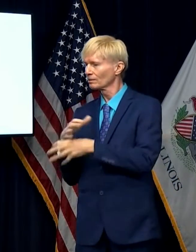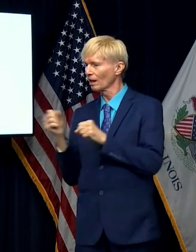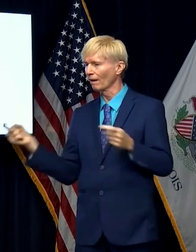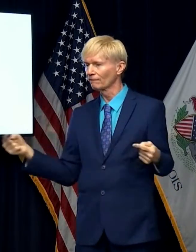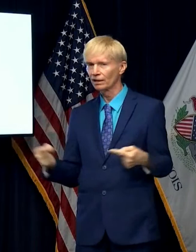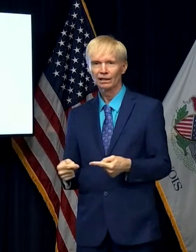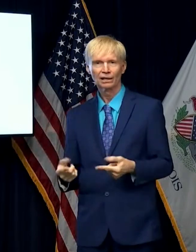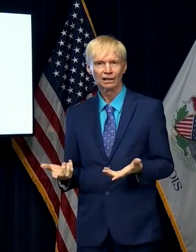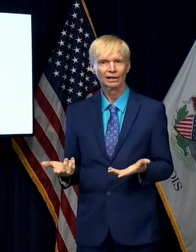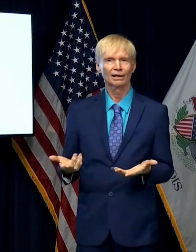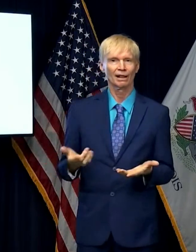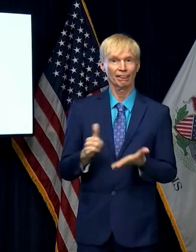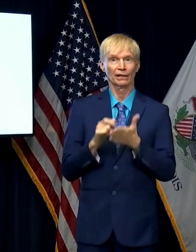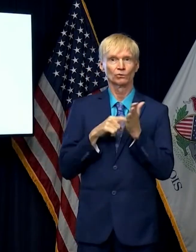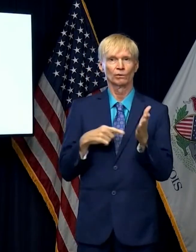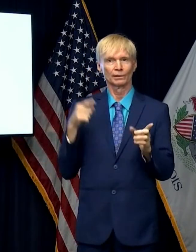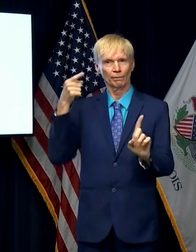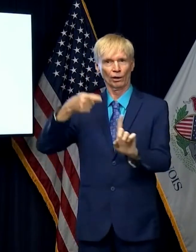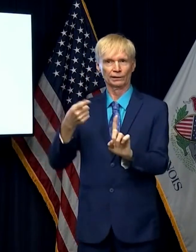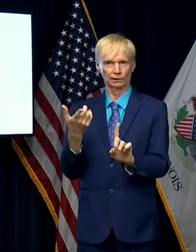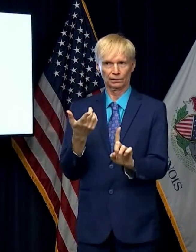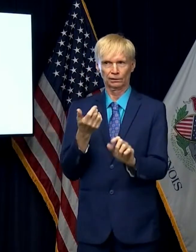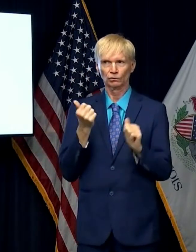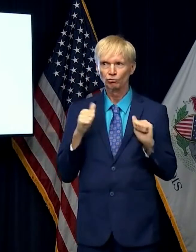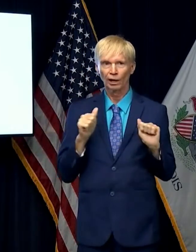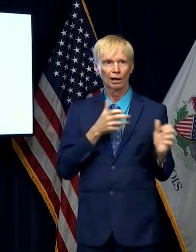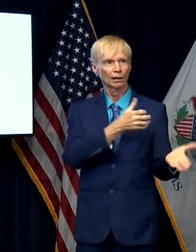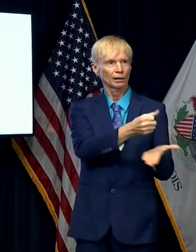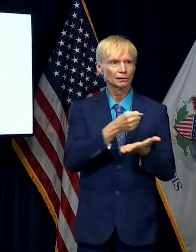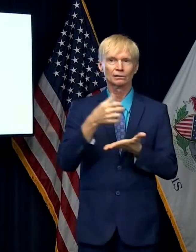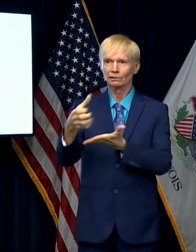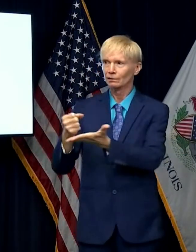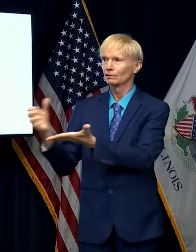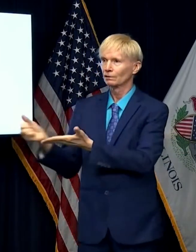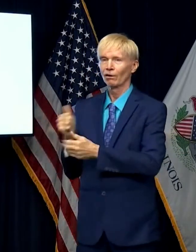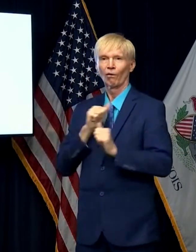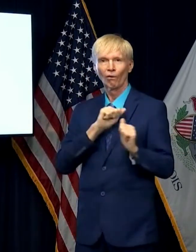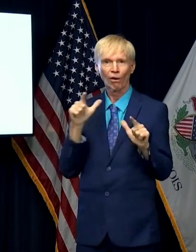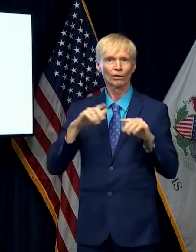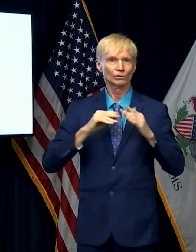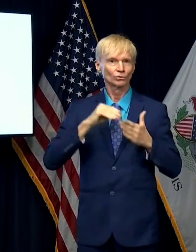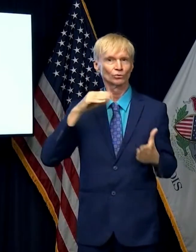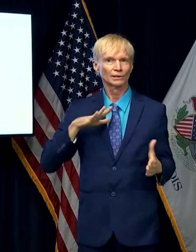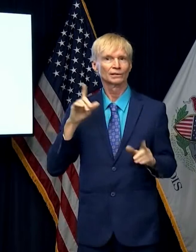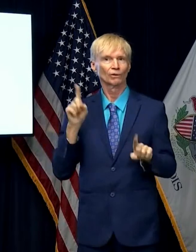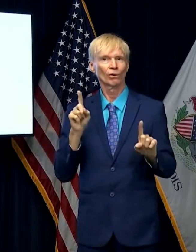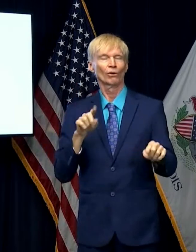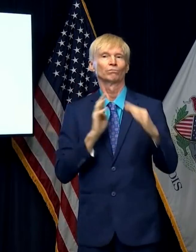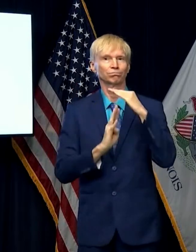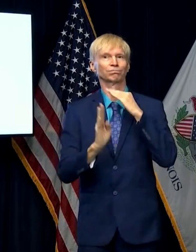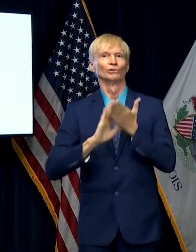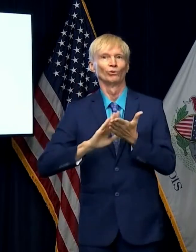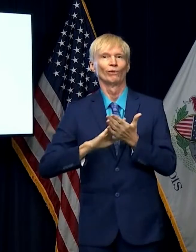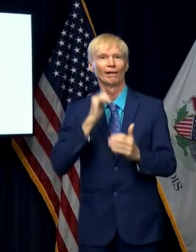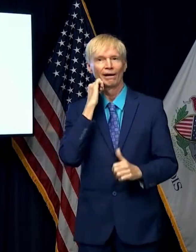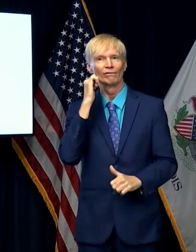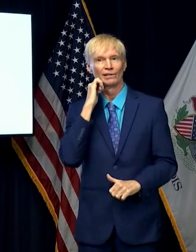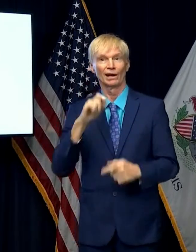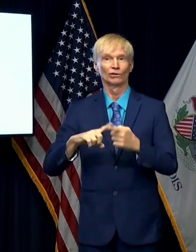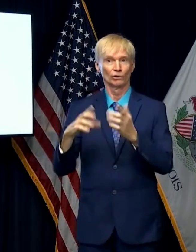to do. We're trying to get every child into school every day so that they can learn